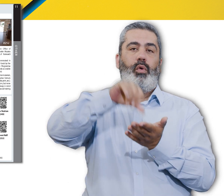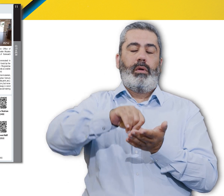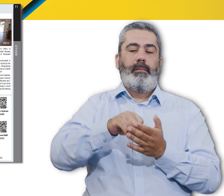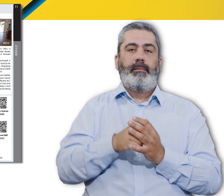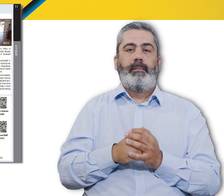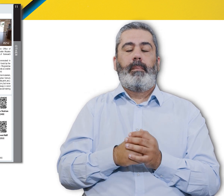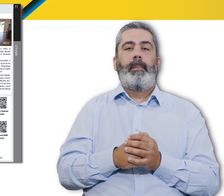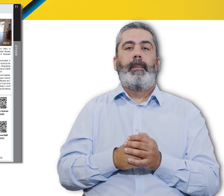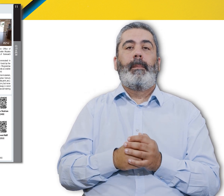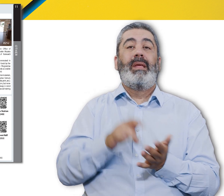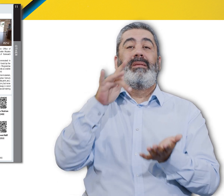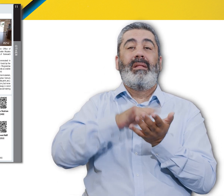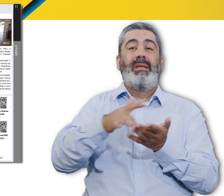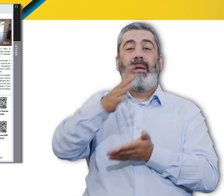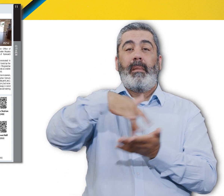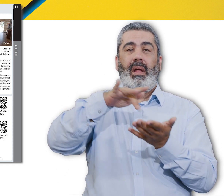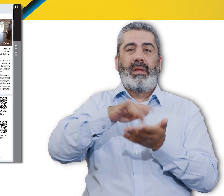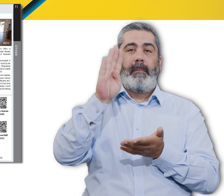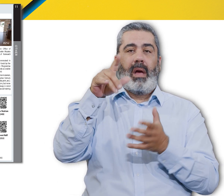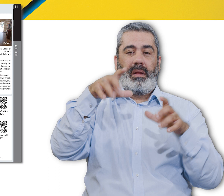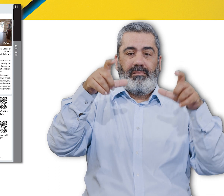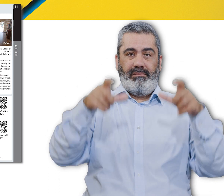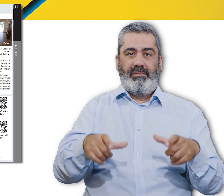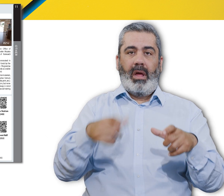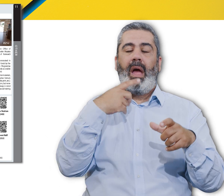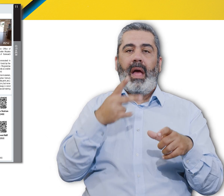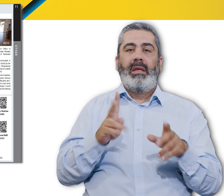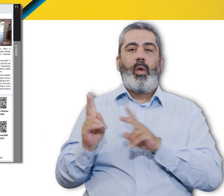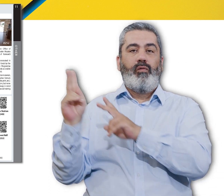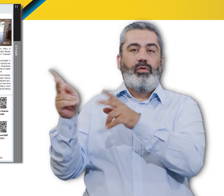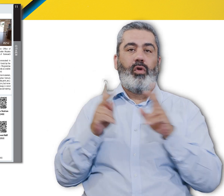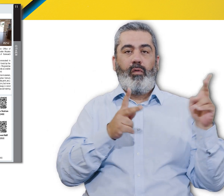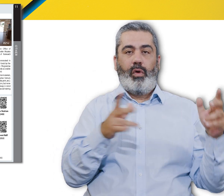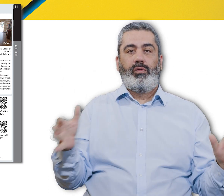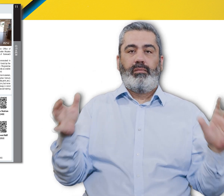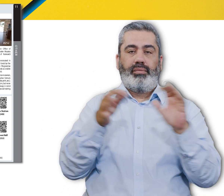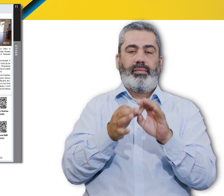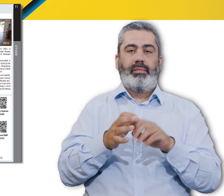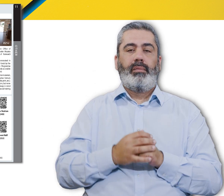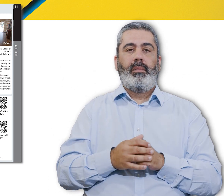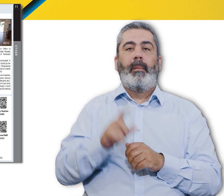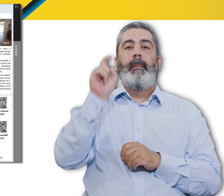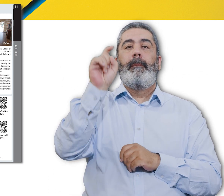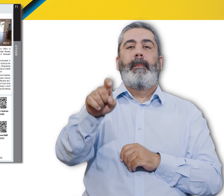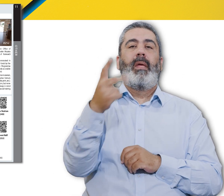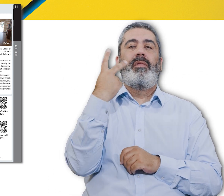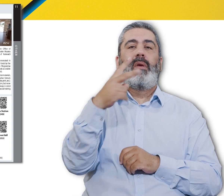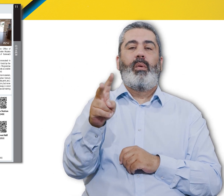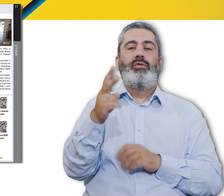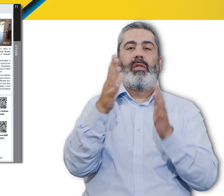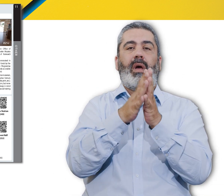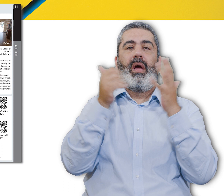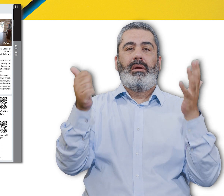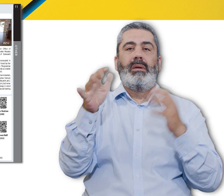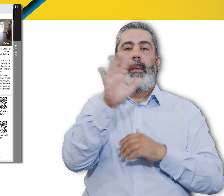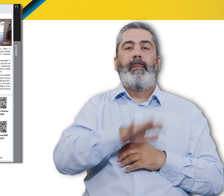Burat. It links the two parts of the boulevard. Park number 216, area, city centre.